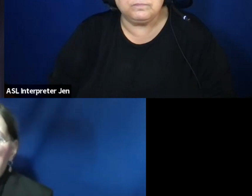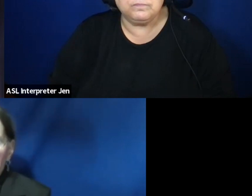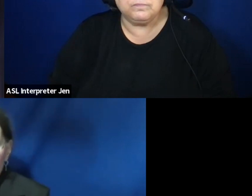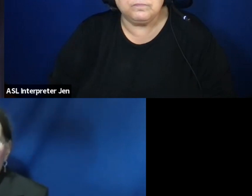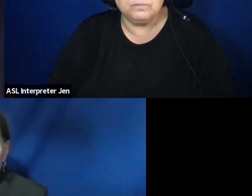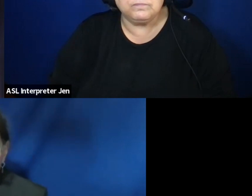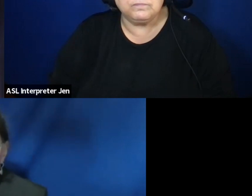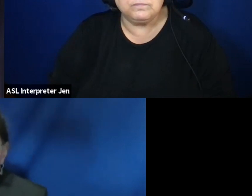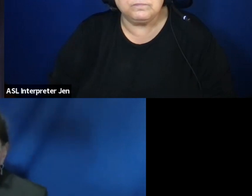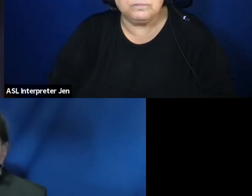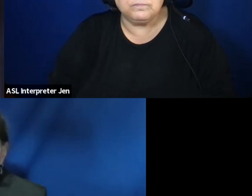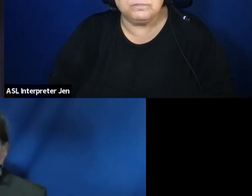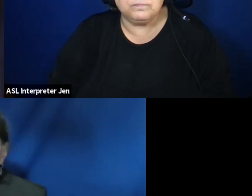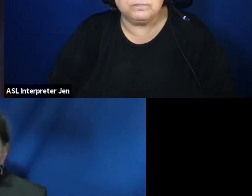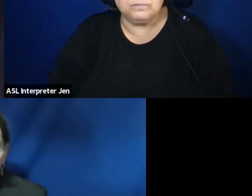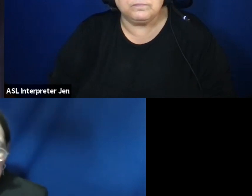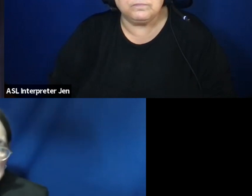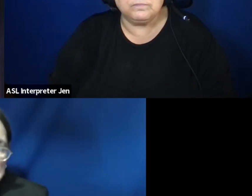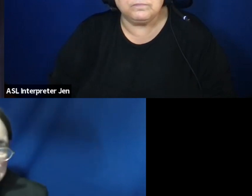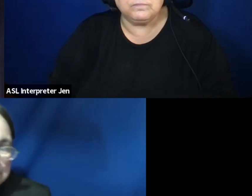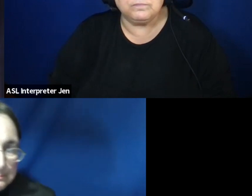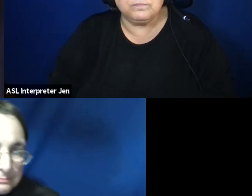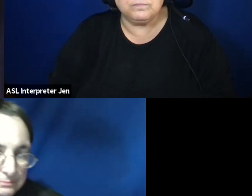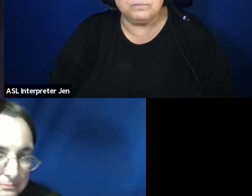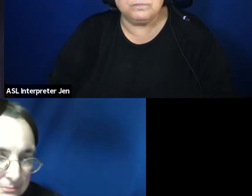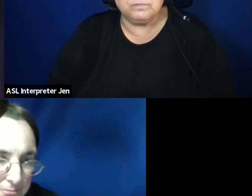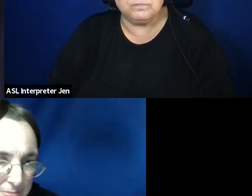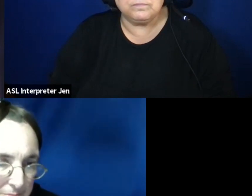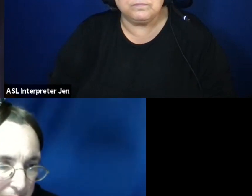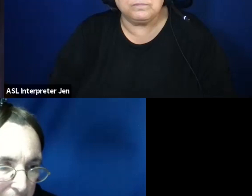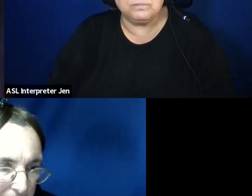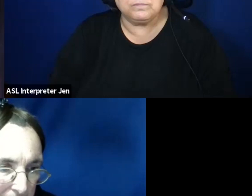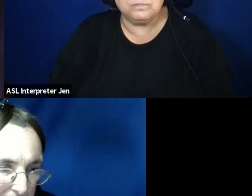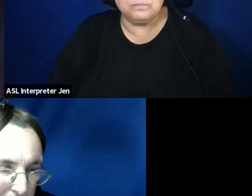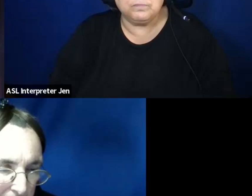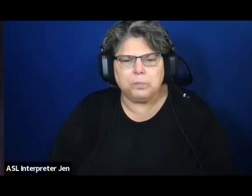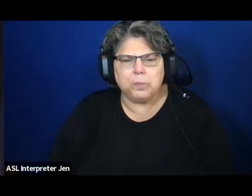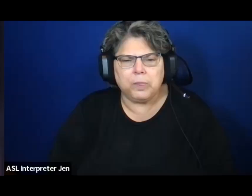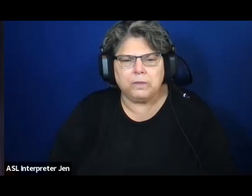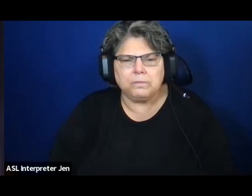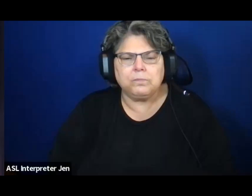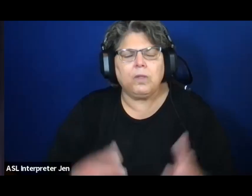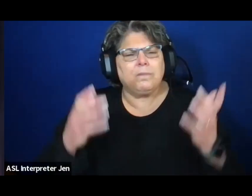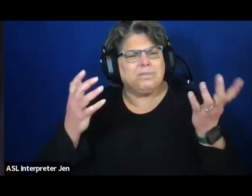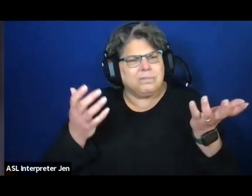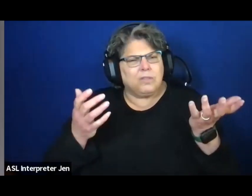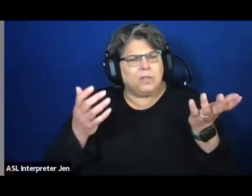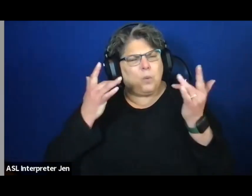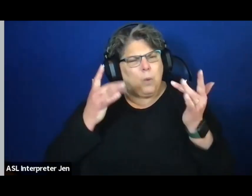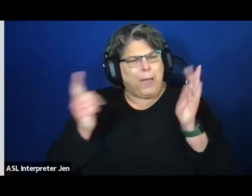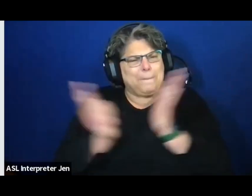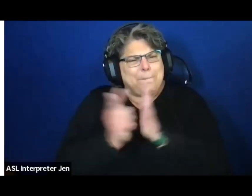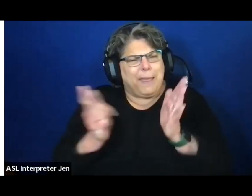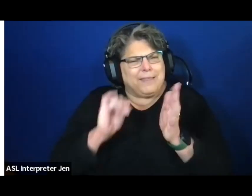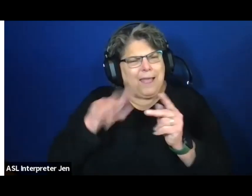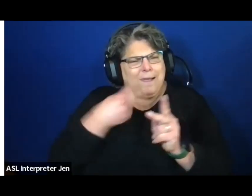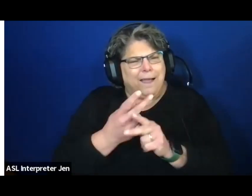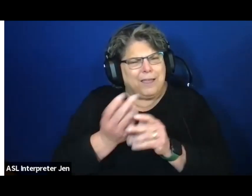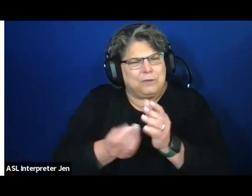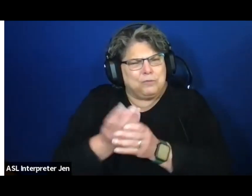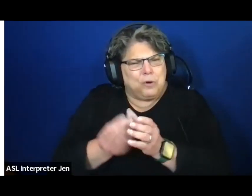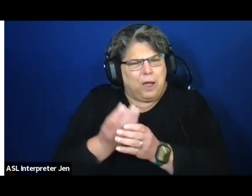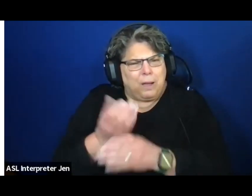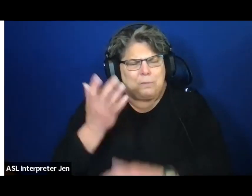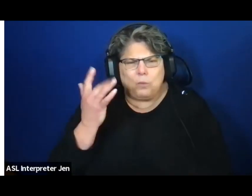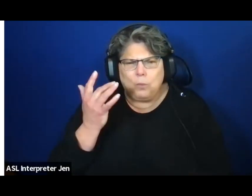Why would you ban a crop like this? You will ask, why would you ban a crop like this? Okay? So I wanted to go over some of the things.